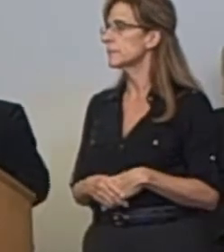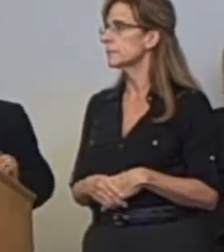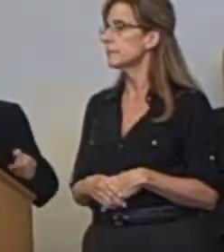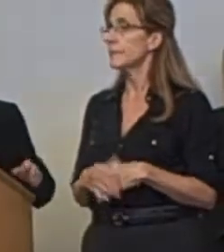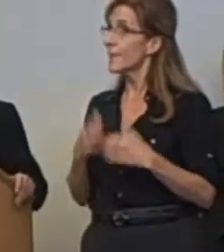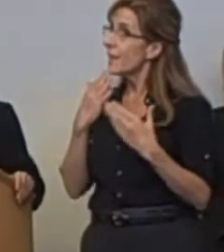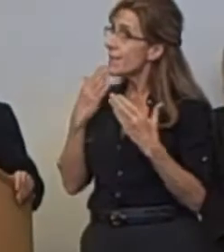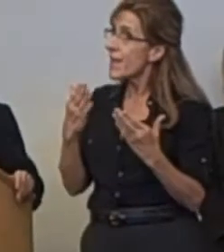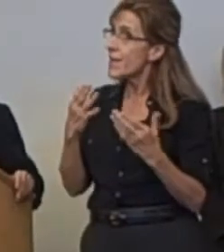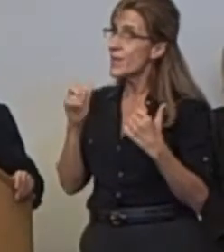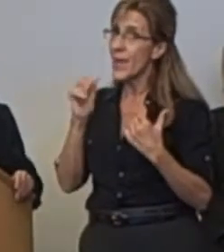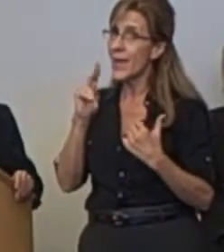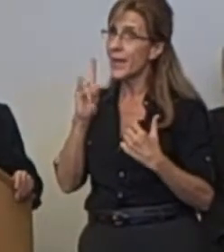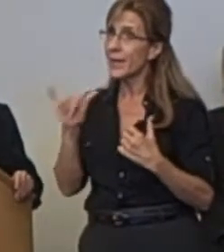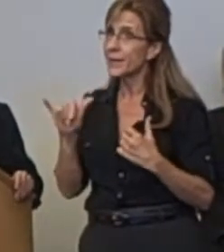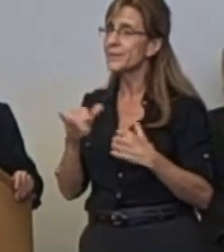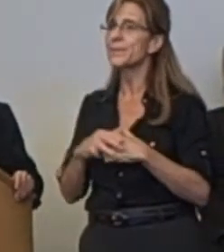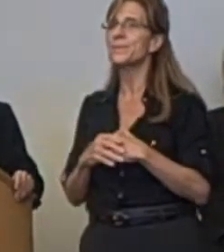Thank you, Andy.